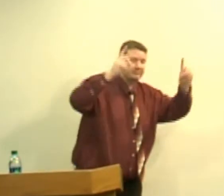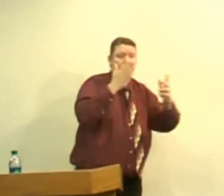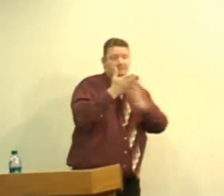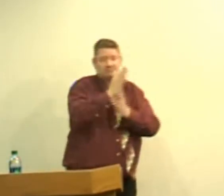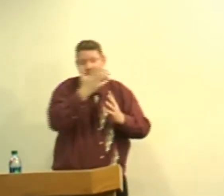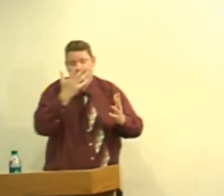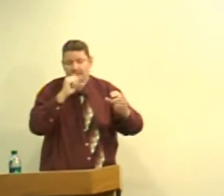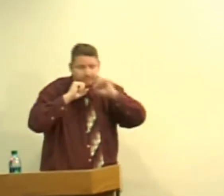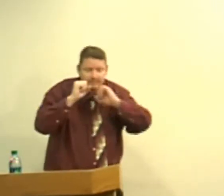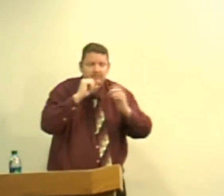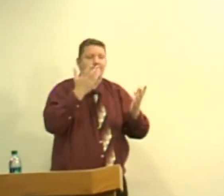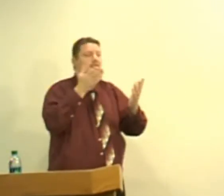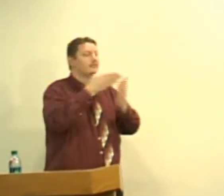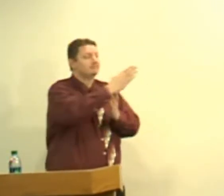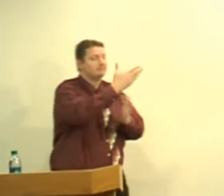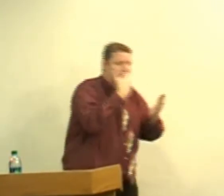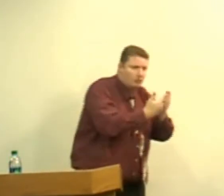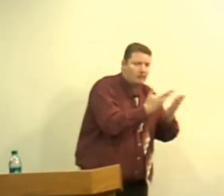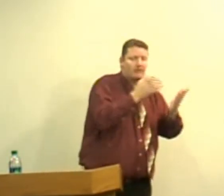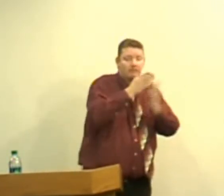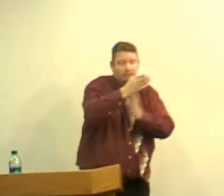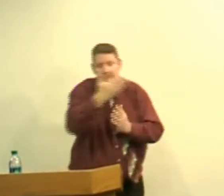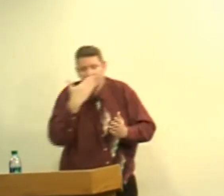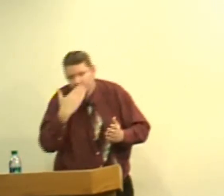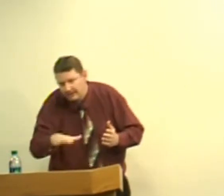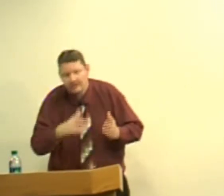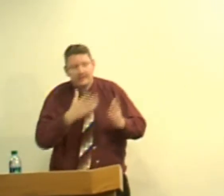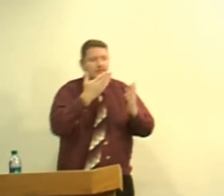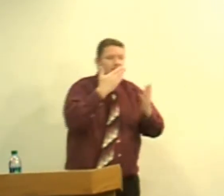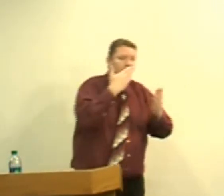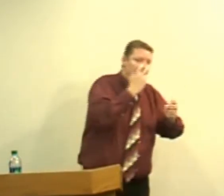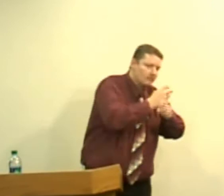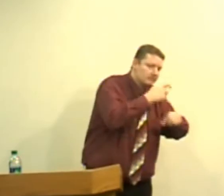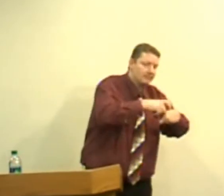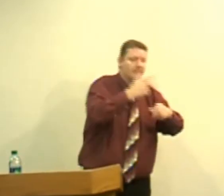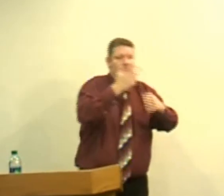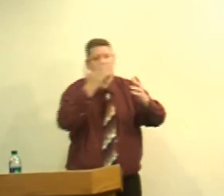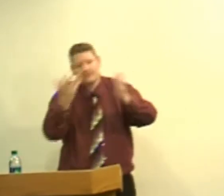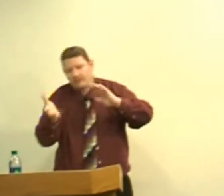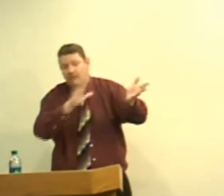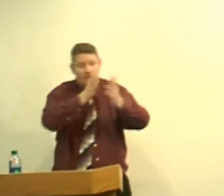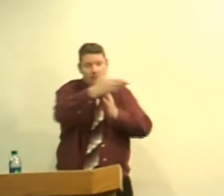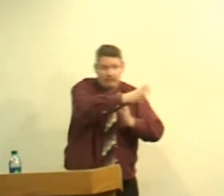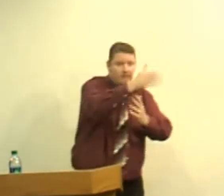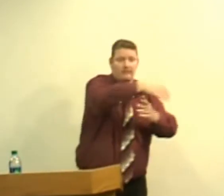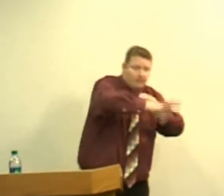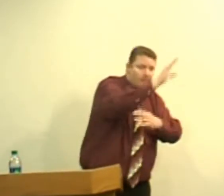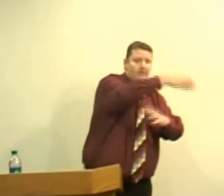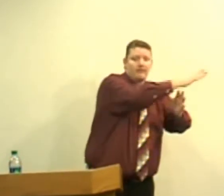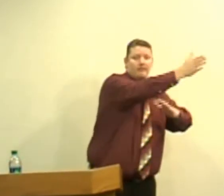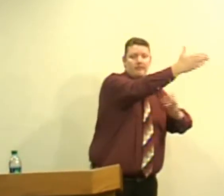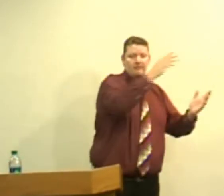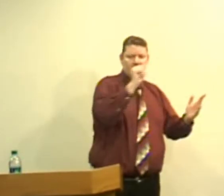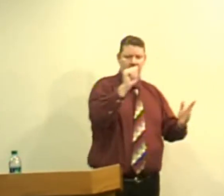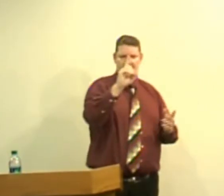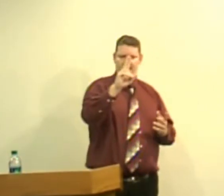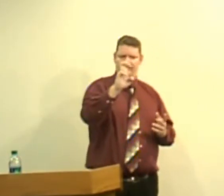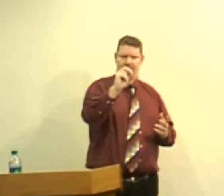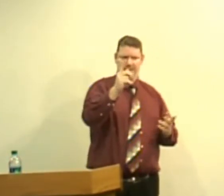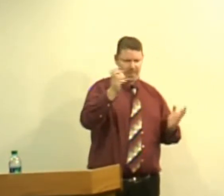Go through this. Something new. There will be struggle. There will be. And you'll have some tough times. It won't be